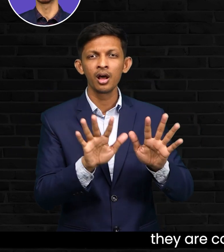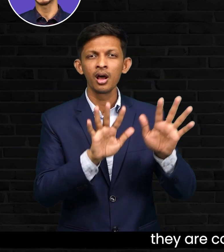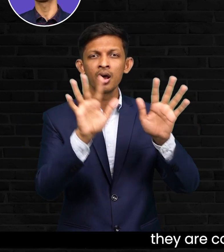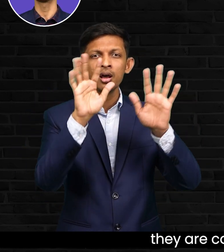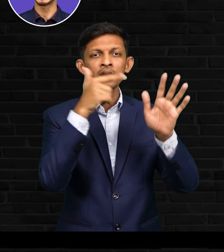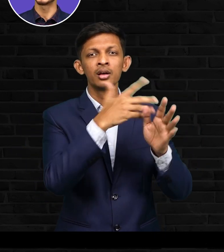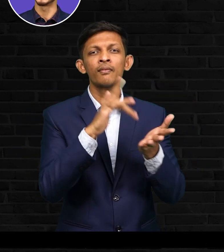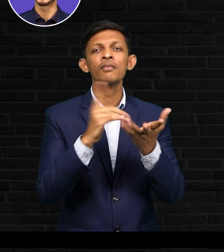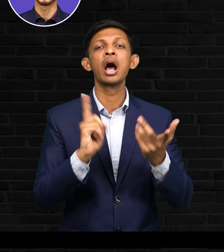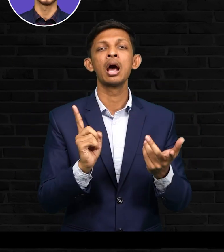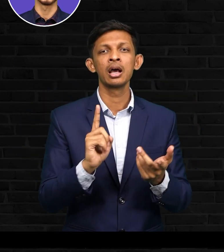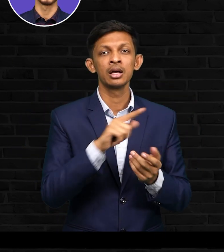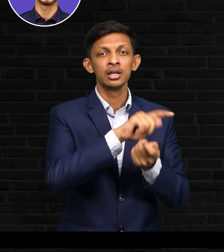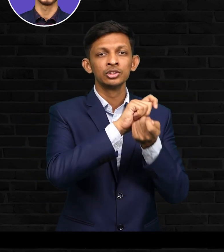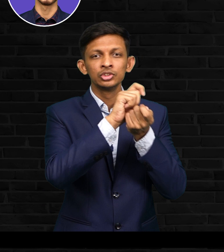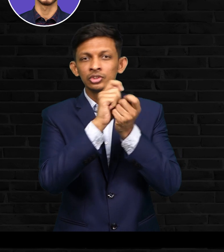more reactive gases.